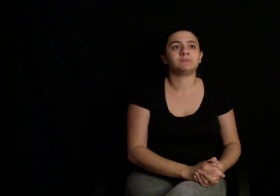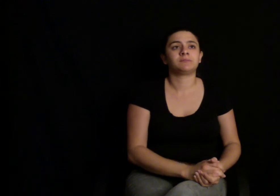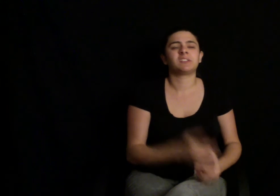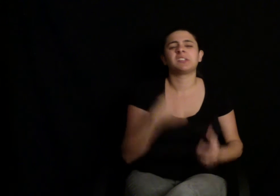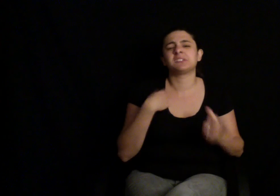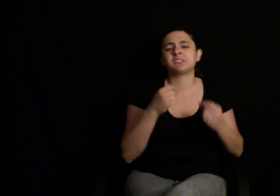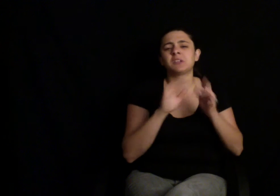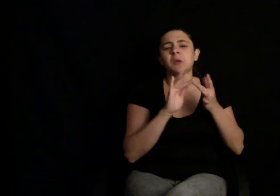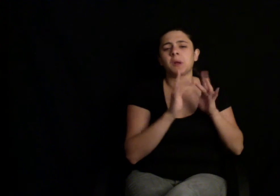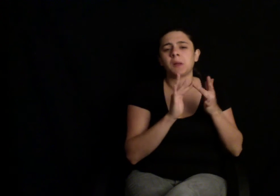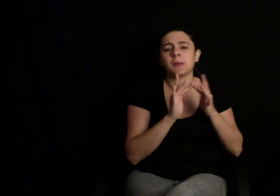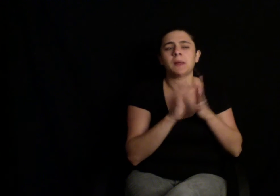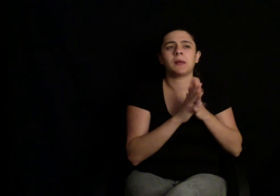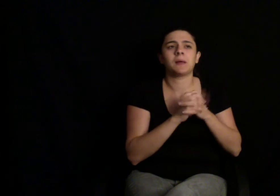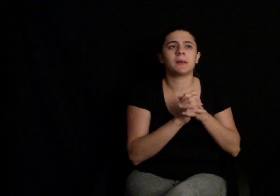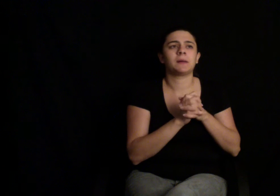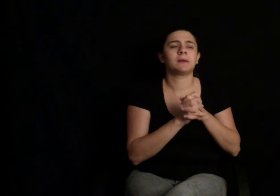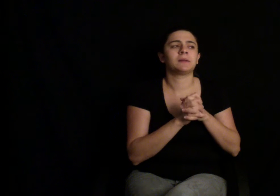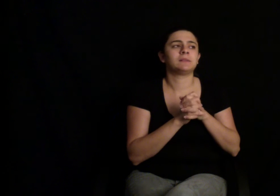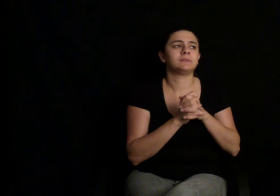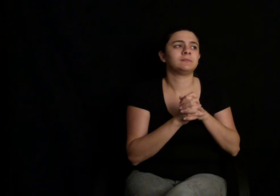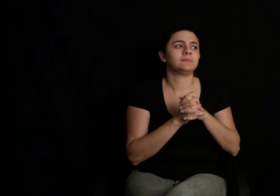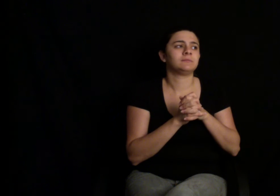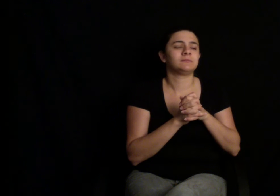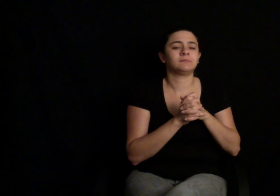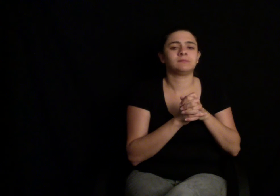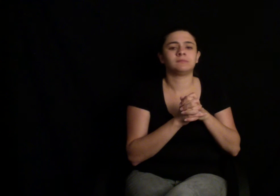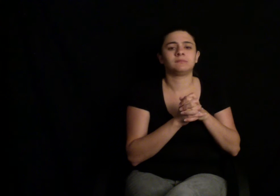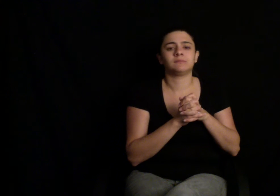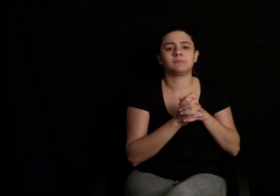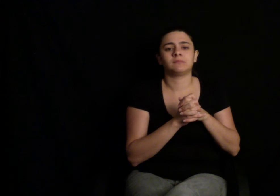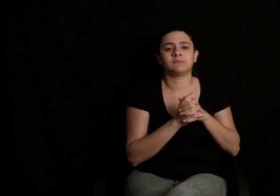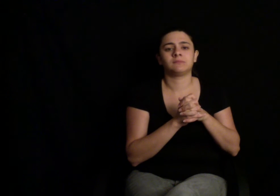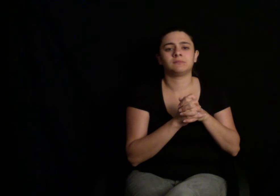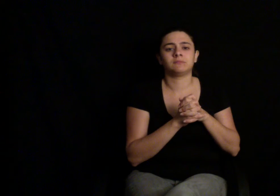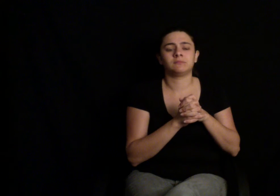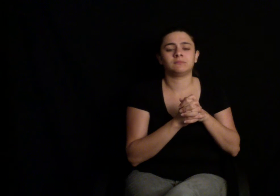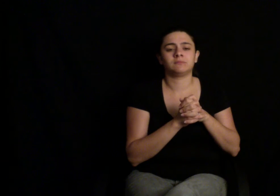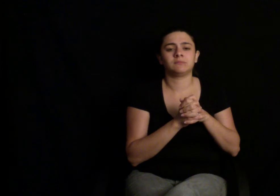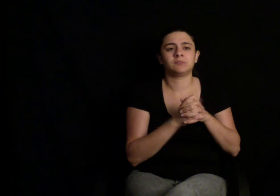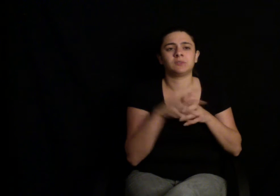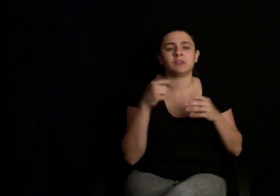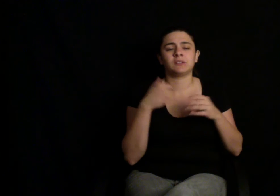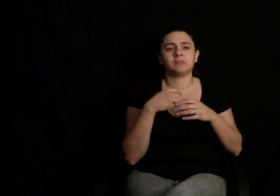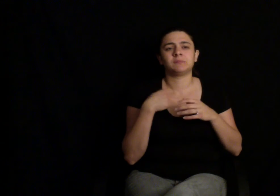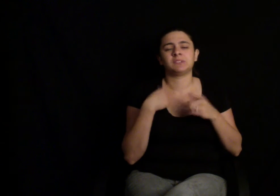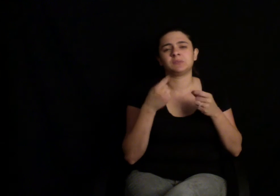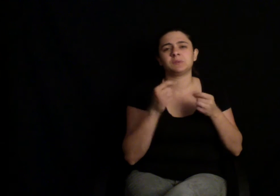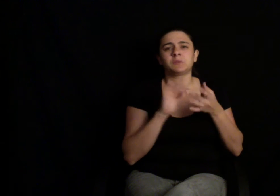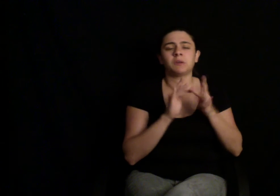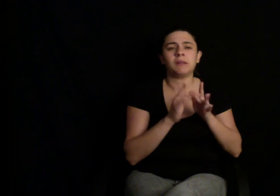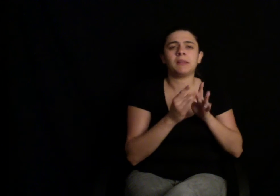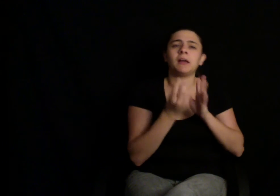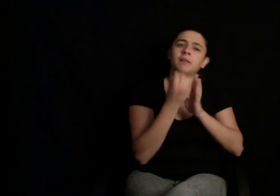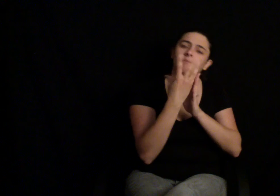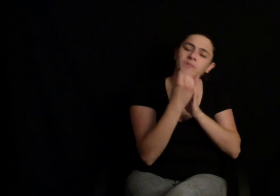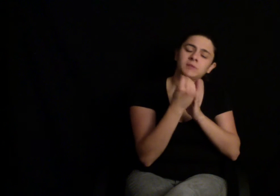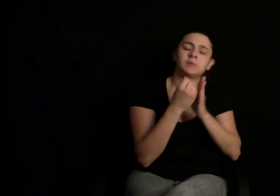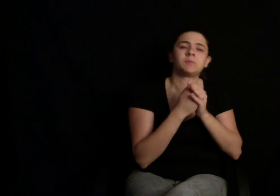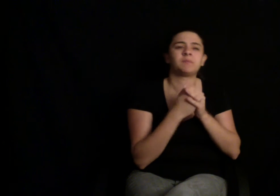internet kind of focused things from the internet for the internet. So I did do a craft video. But I had numerous commercial offers, I had movie